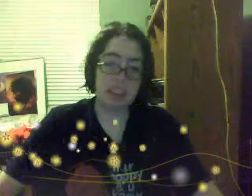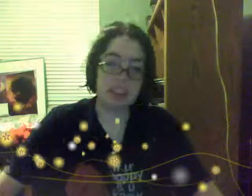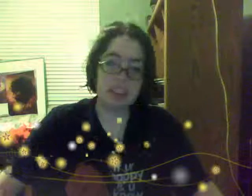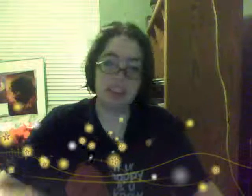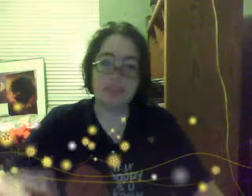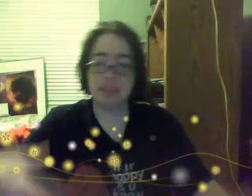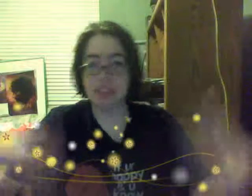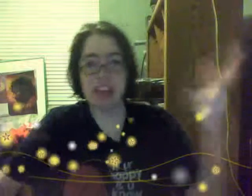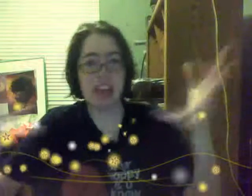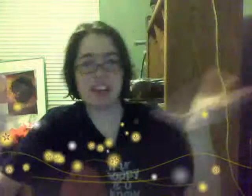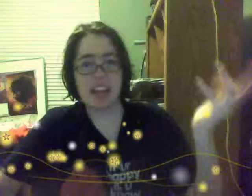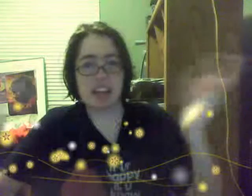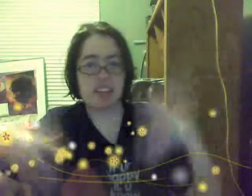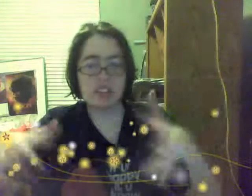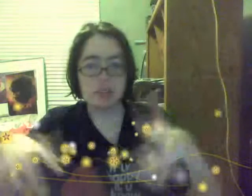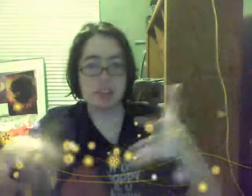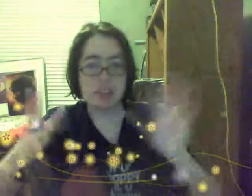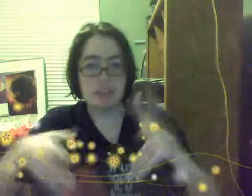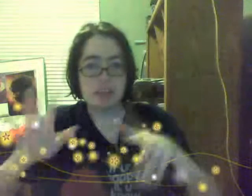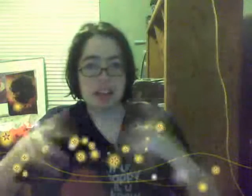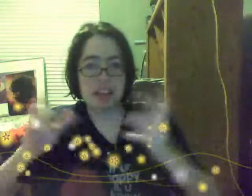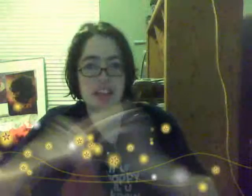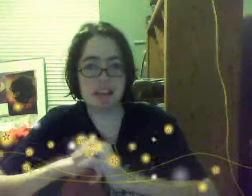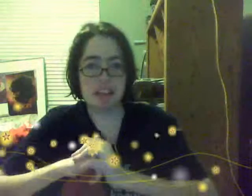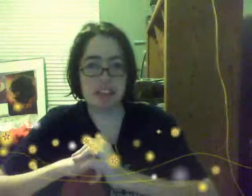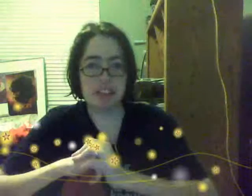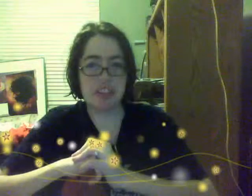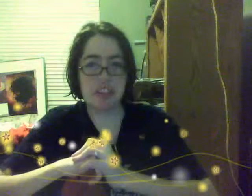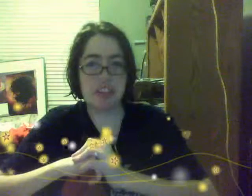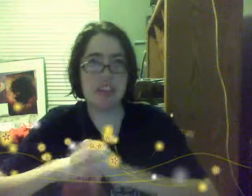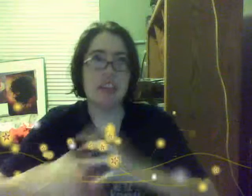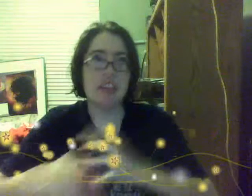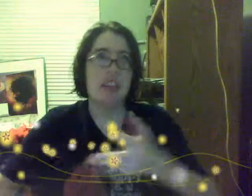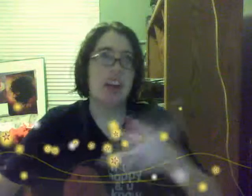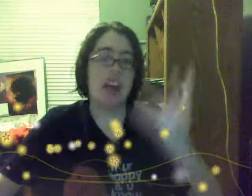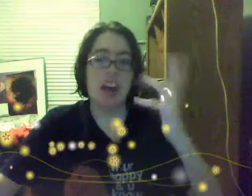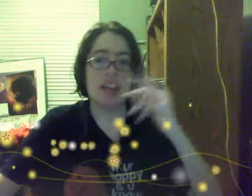says, yeah, hey, I had another one and I'm putting that in the manger instead. And